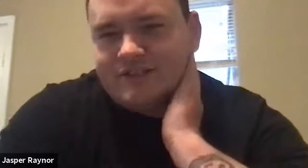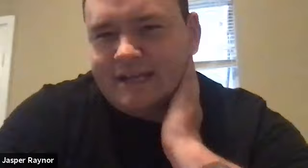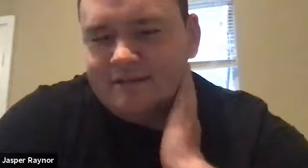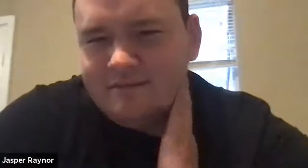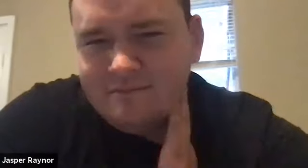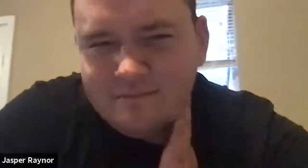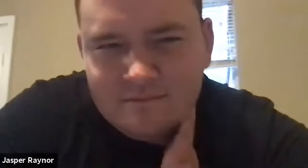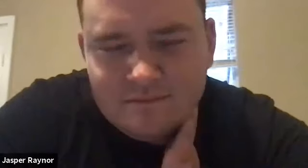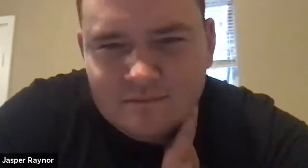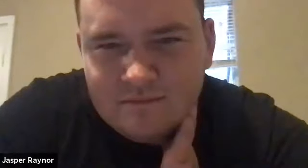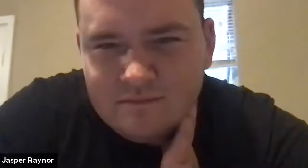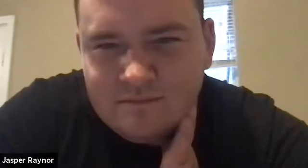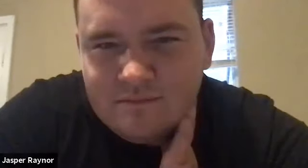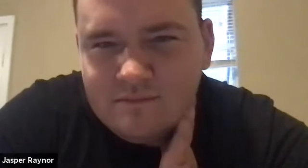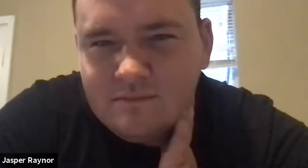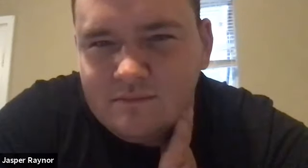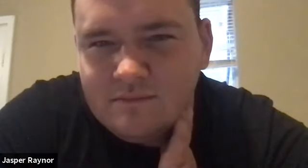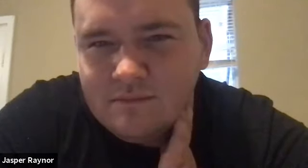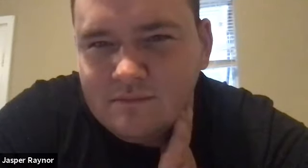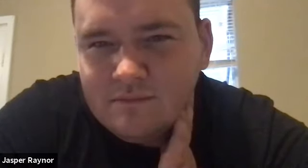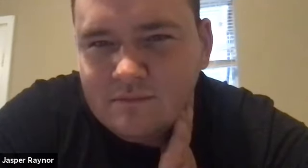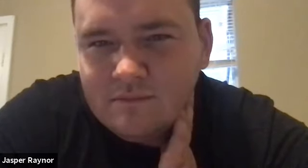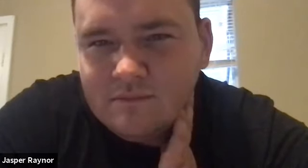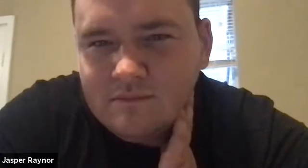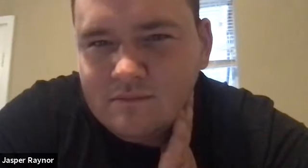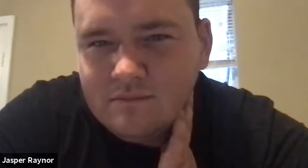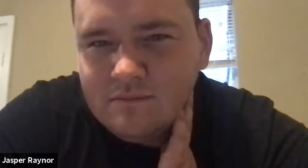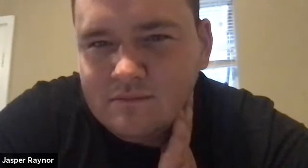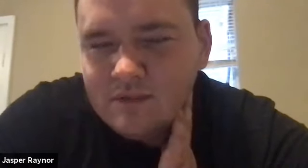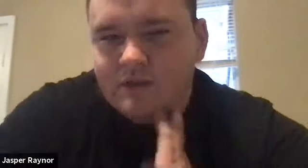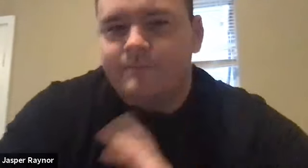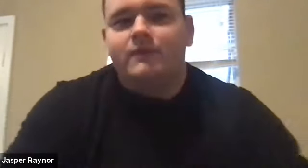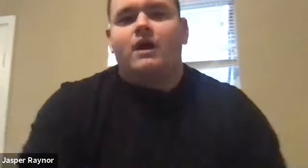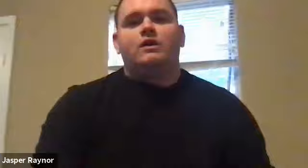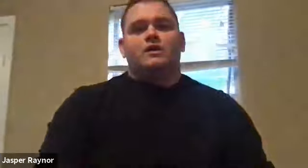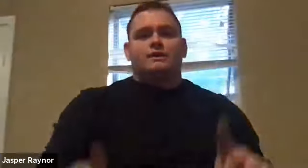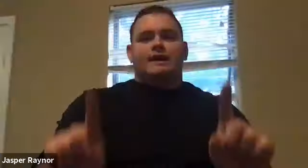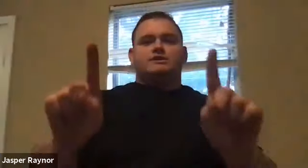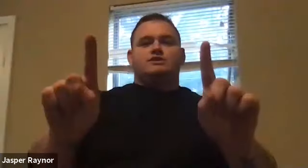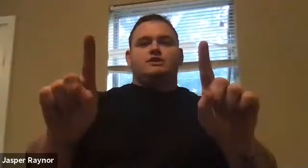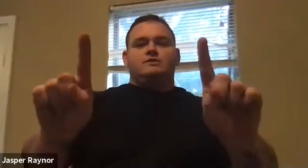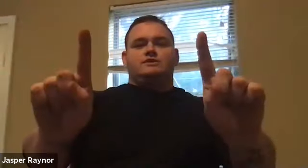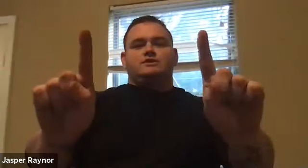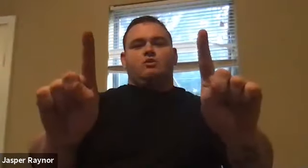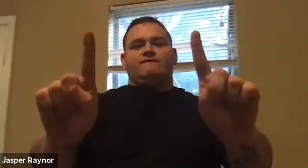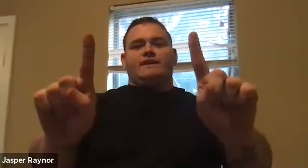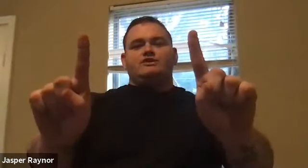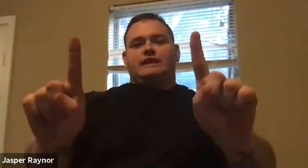understand. He's asking about the sign for the letter for the boy. It's just pointer fingers, right? Oh no, yeah, it's just two, it's just one finger sticking